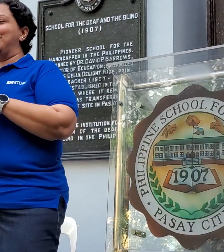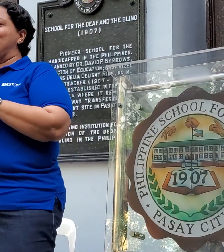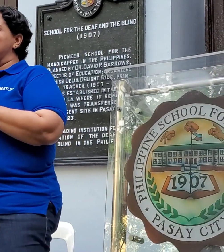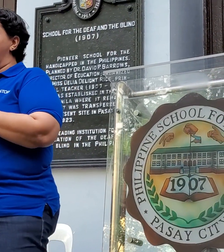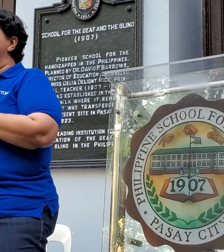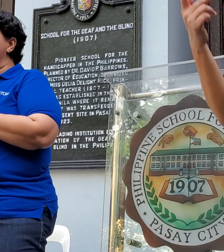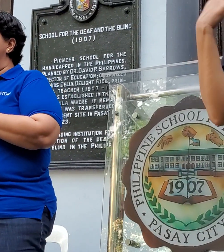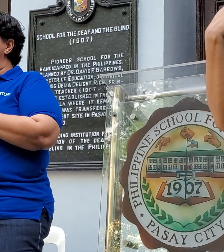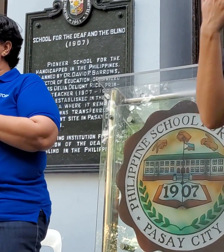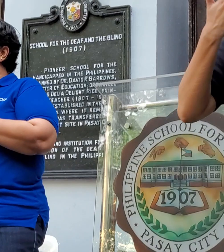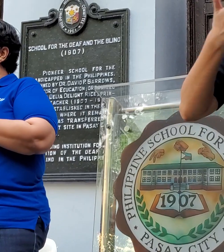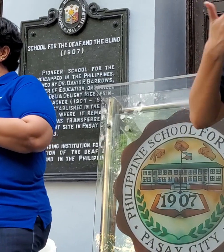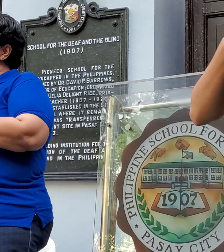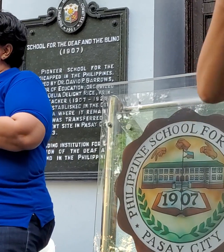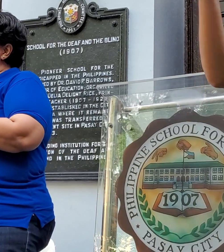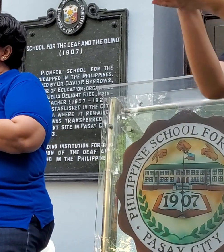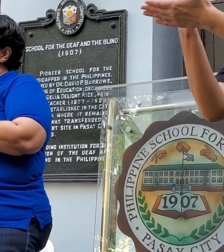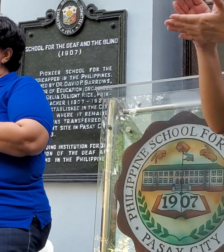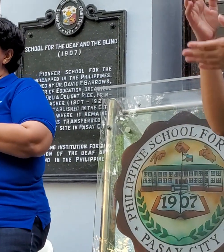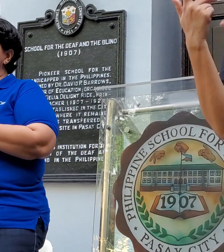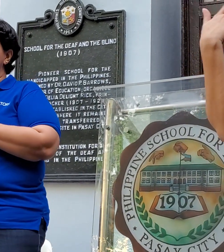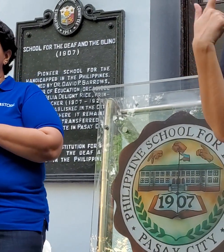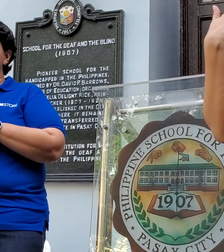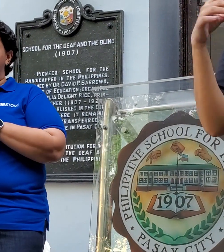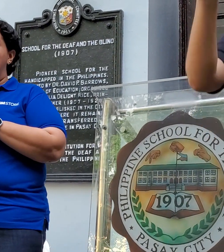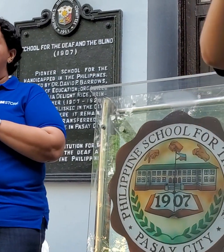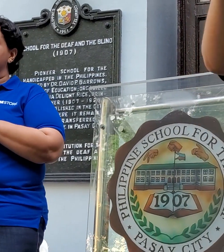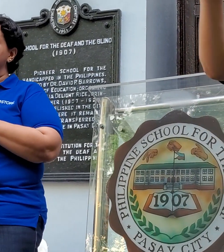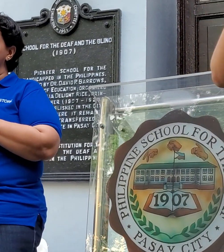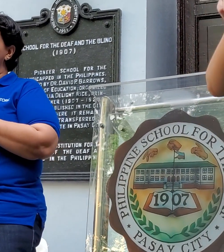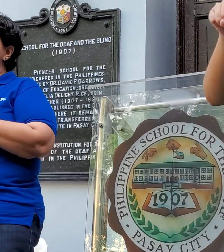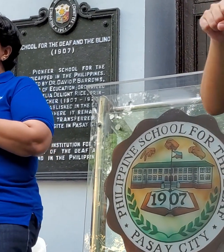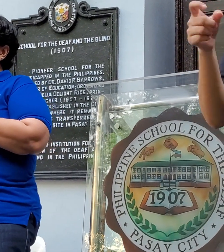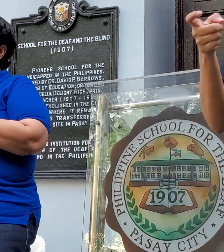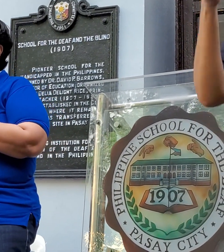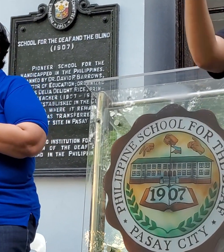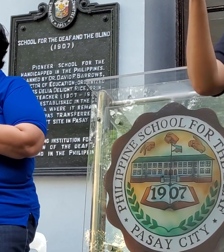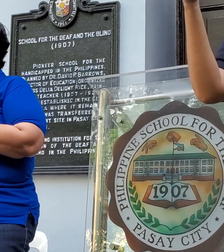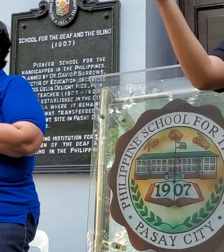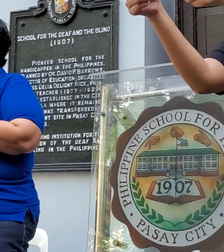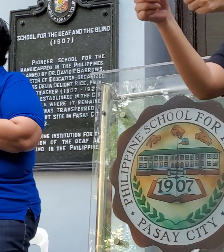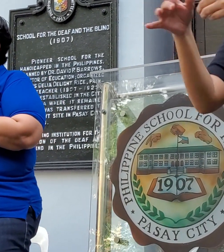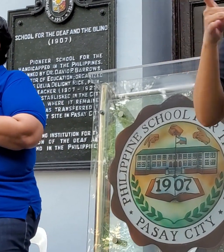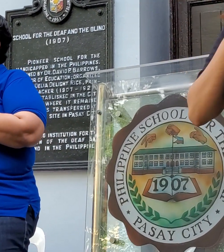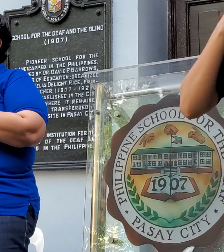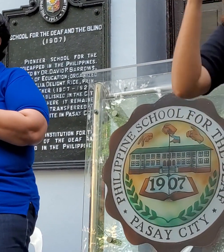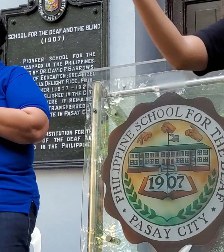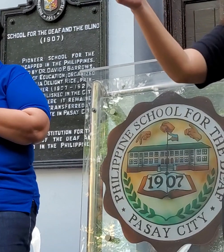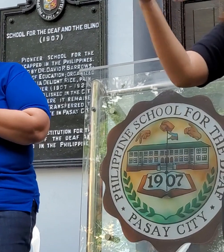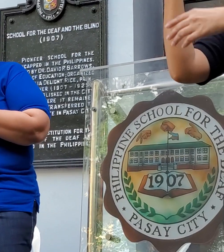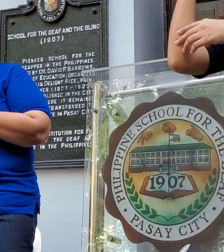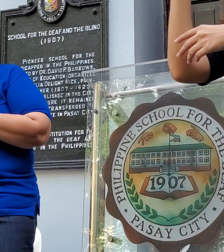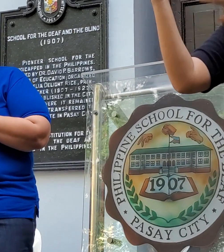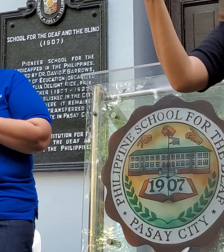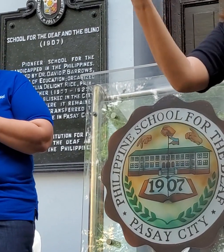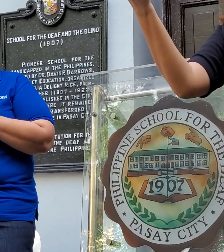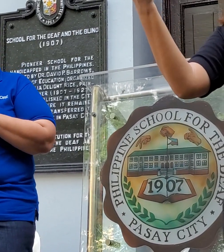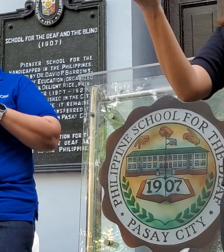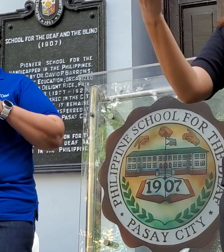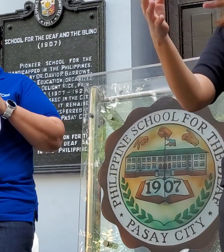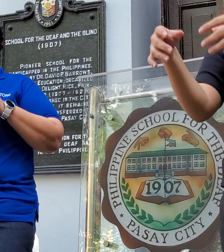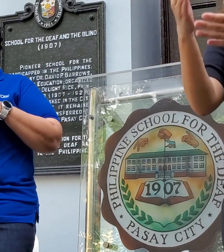Really happy to share. We're going to be sharing a few hundred shoes. Actually co-donated by a lot of our shoppers,